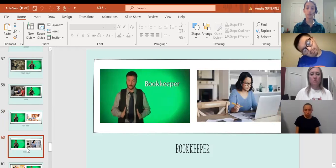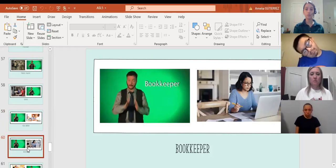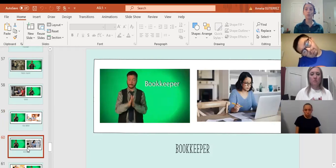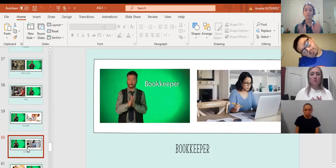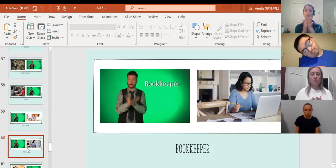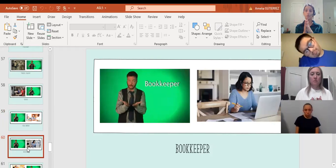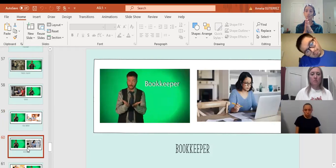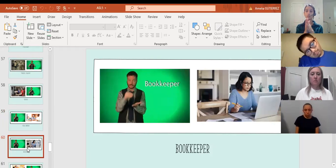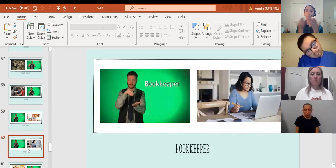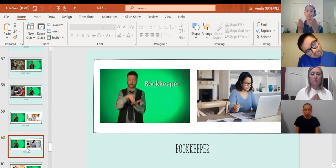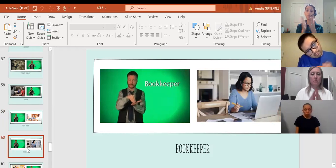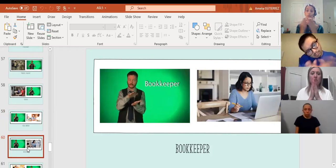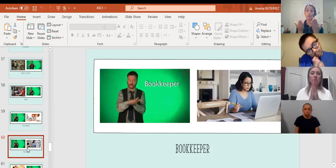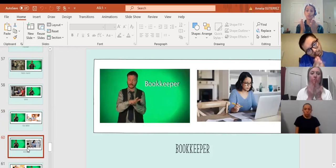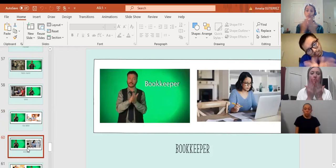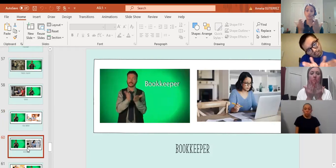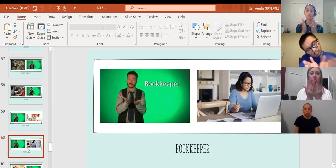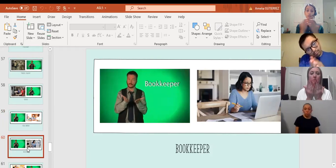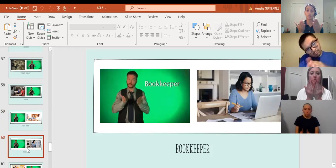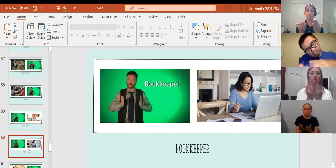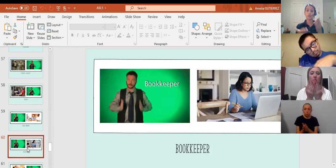A bookkeeper. So this is sign for book.